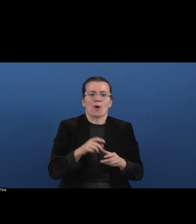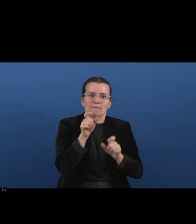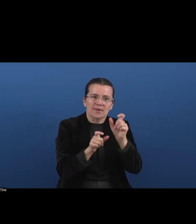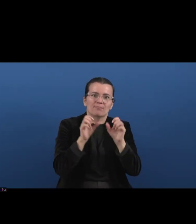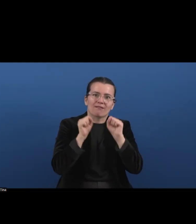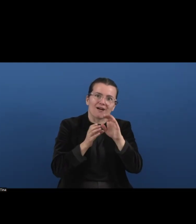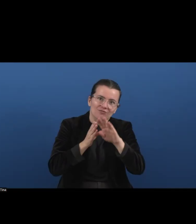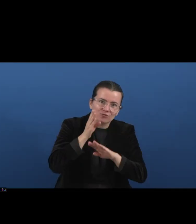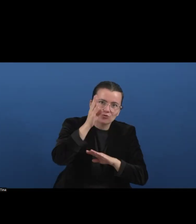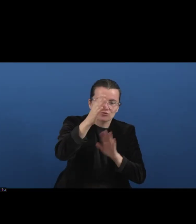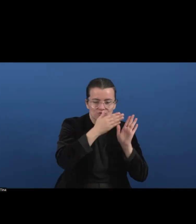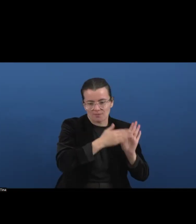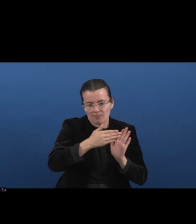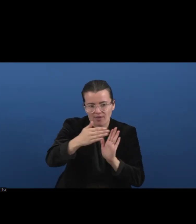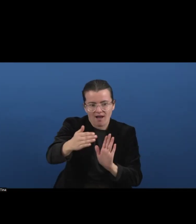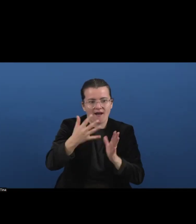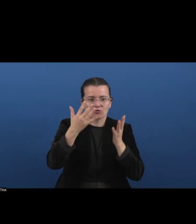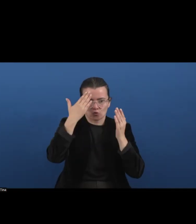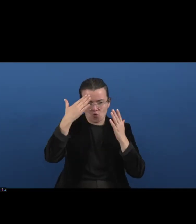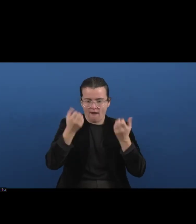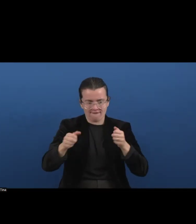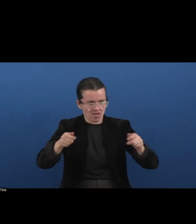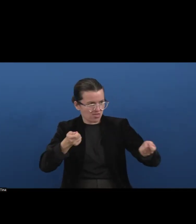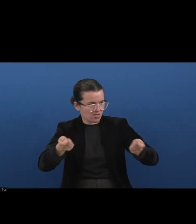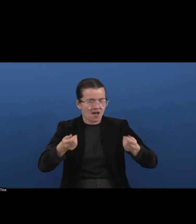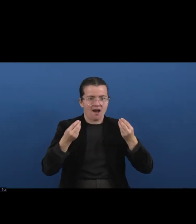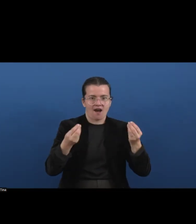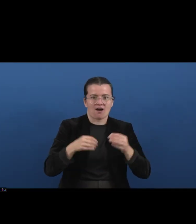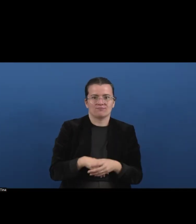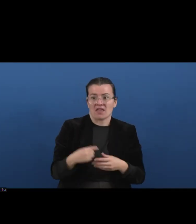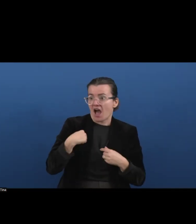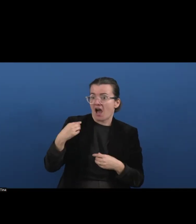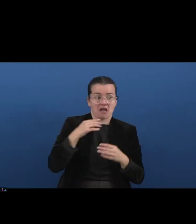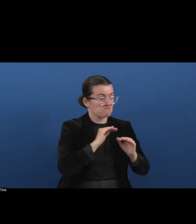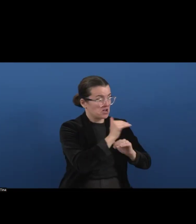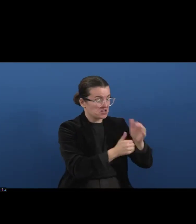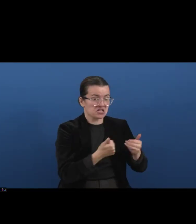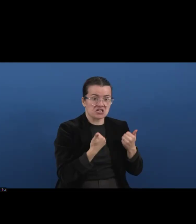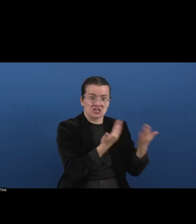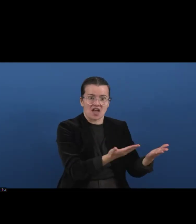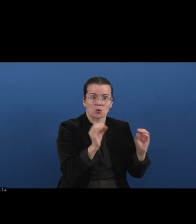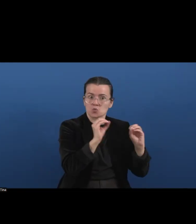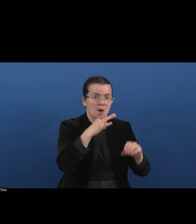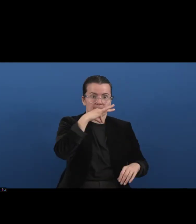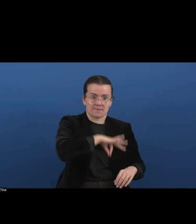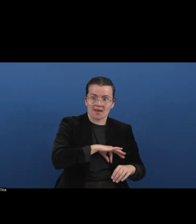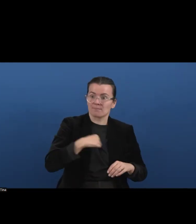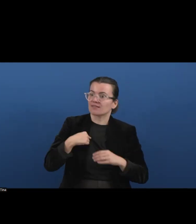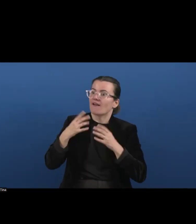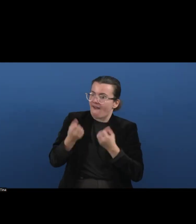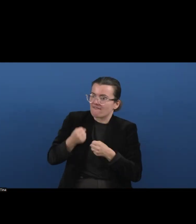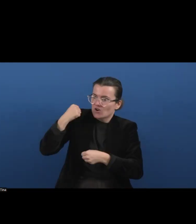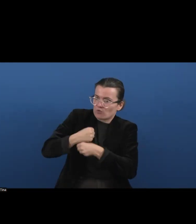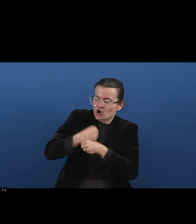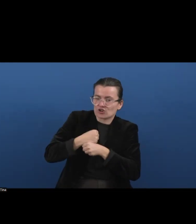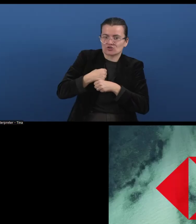help them balance the demands of unpaid caring with a fulfilling career.